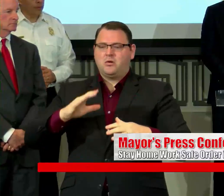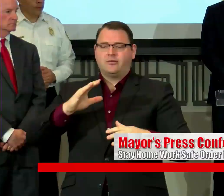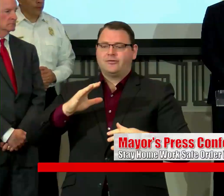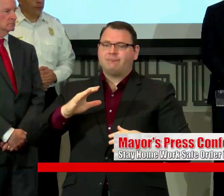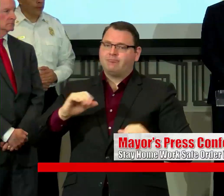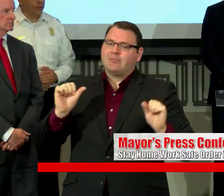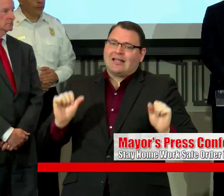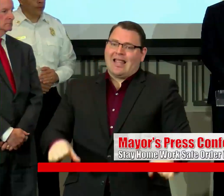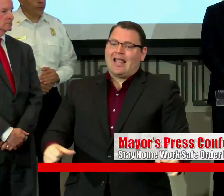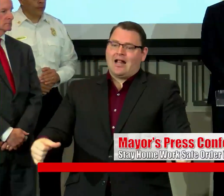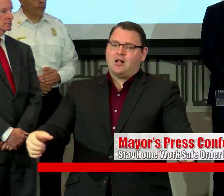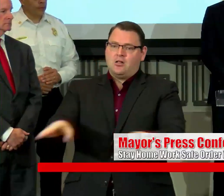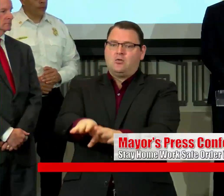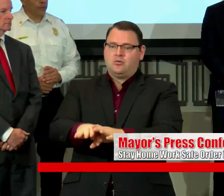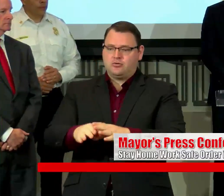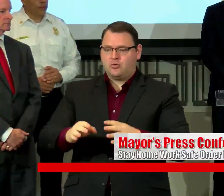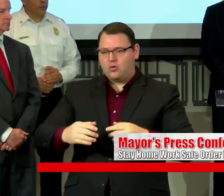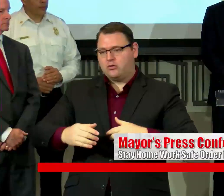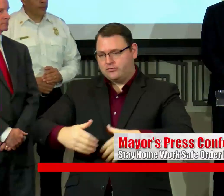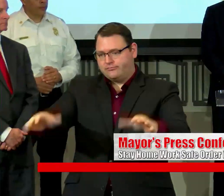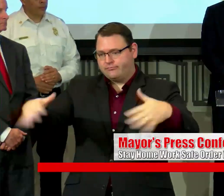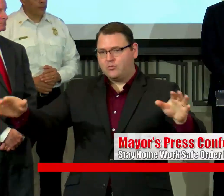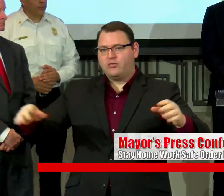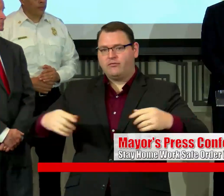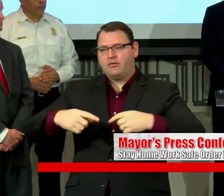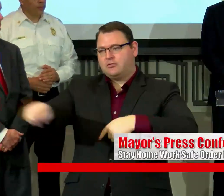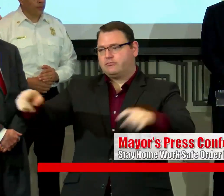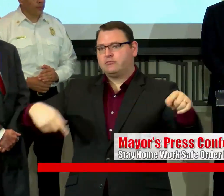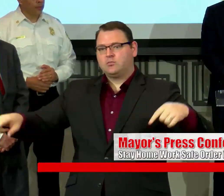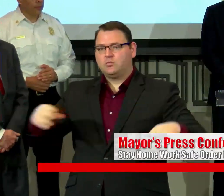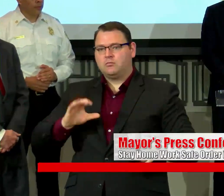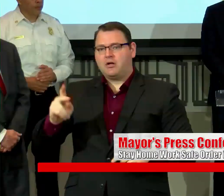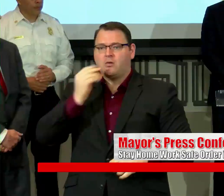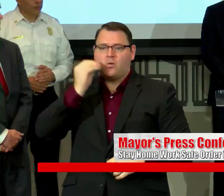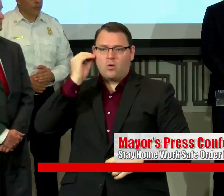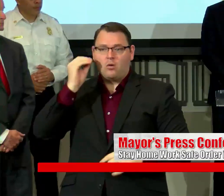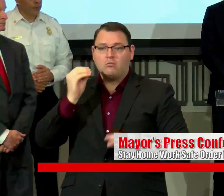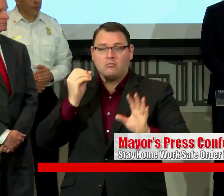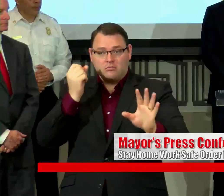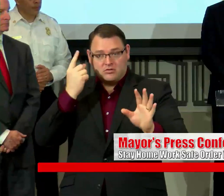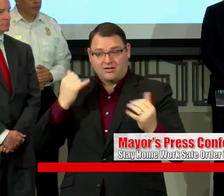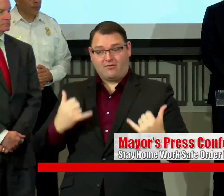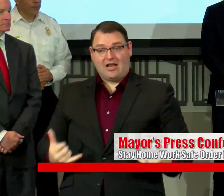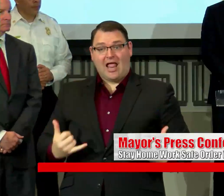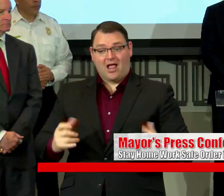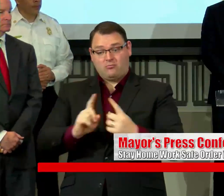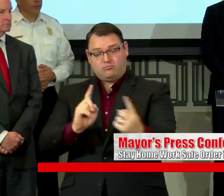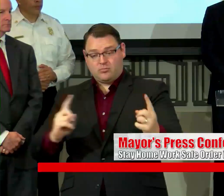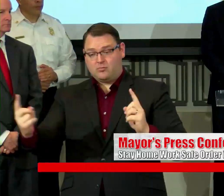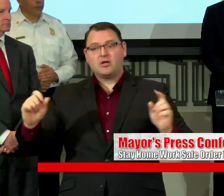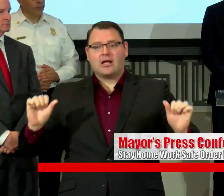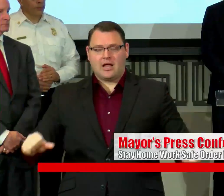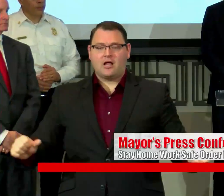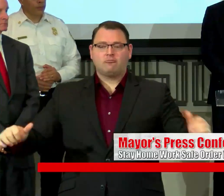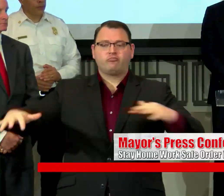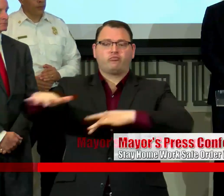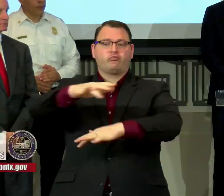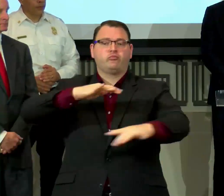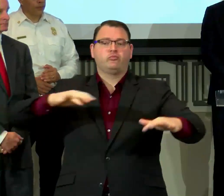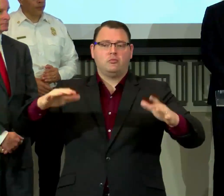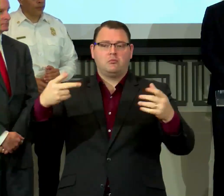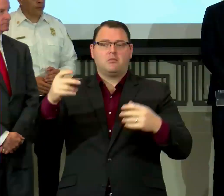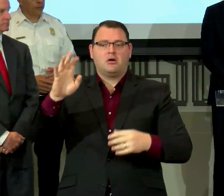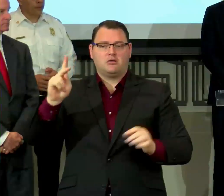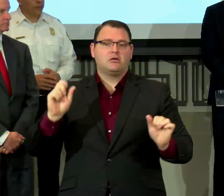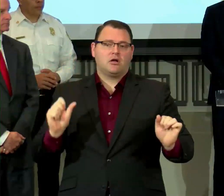the right to tell people to move on, and we reserve the right to simply temporarily close those parks. We did